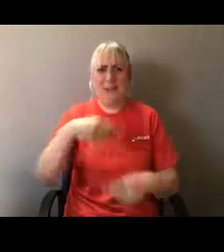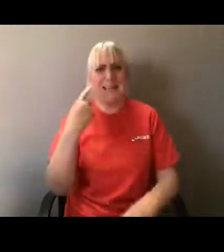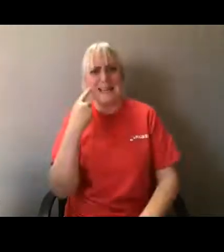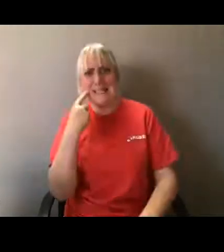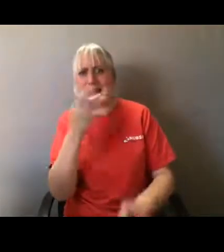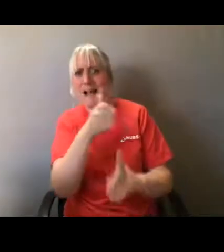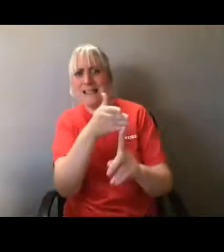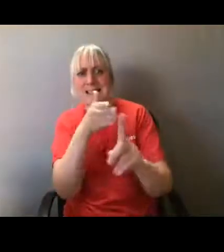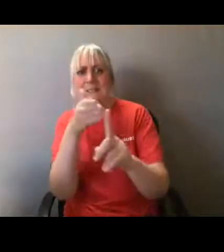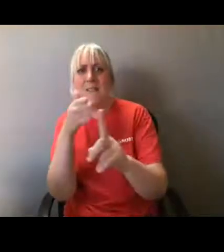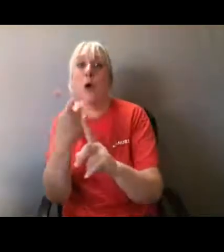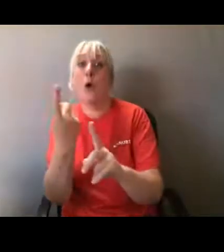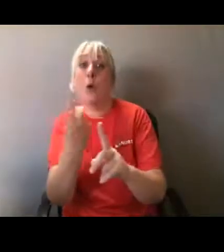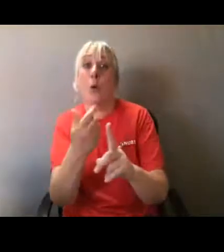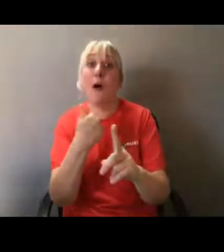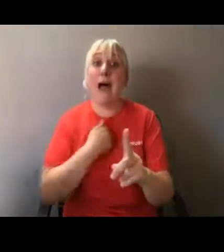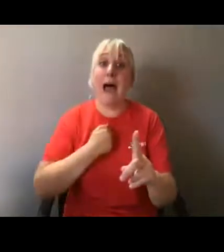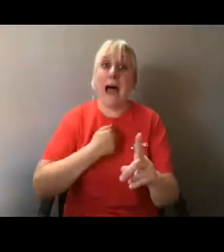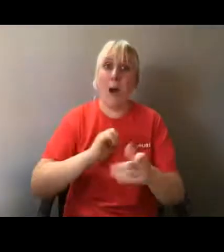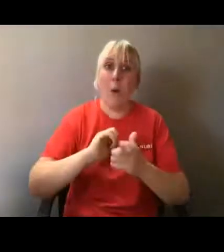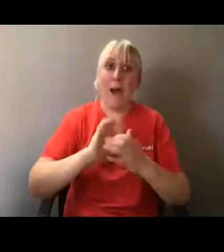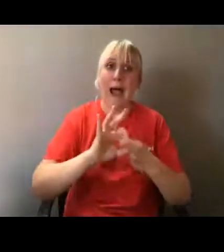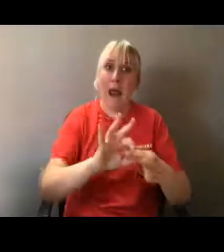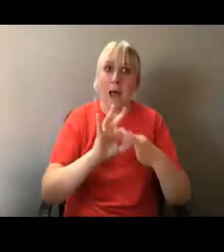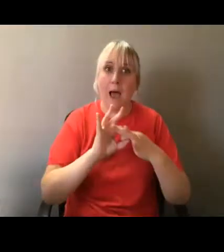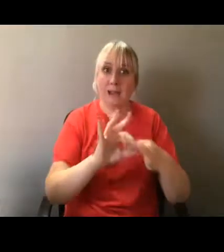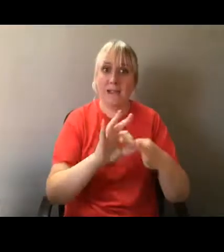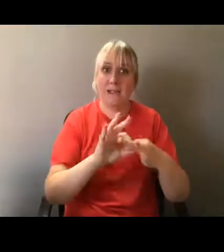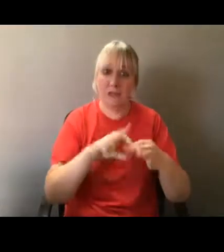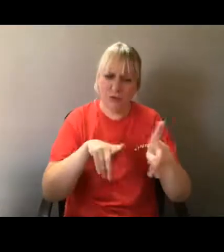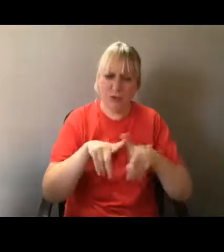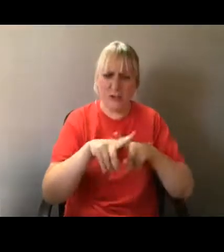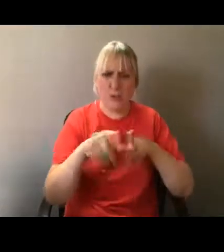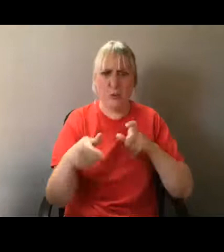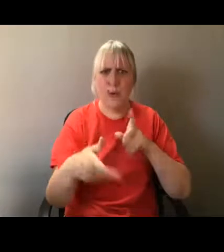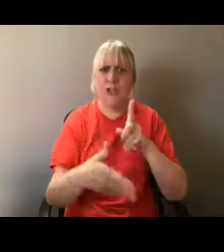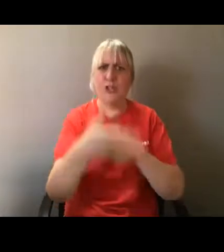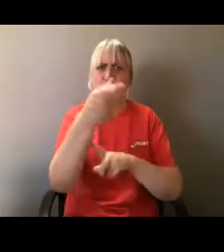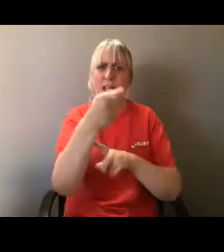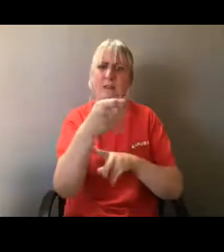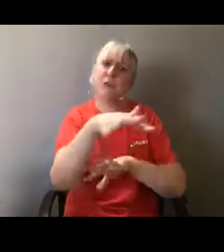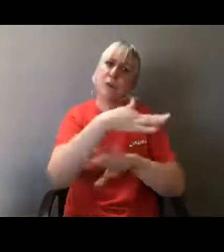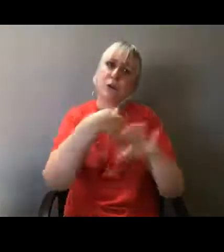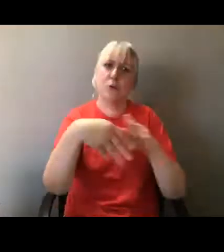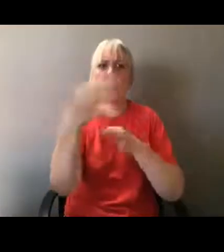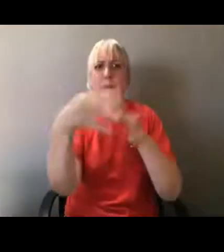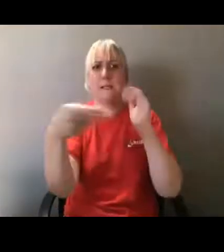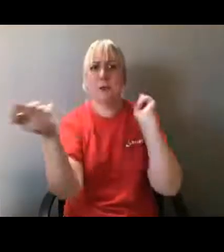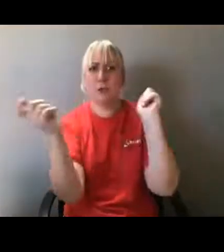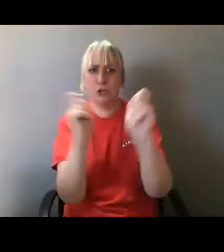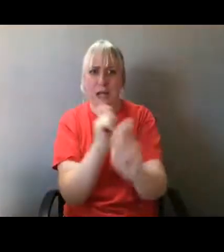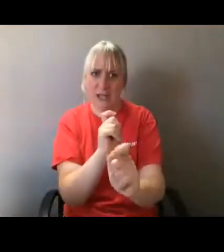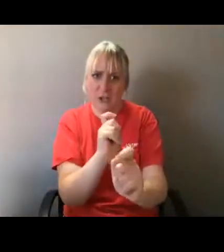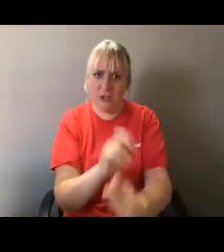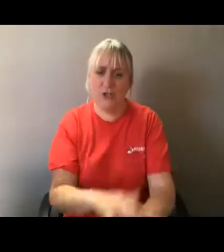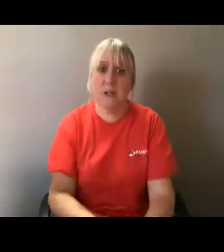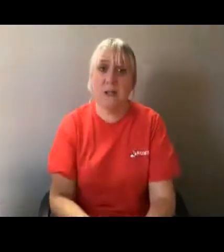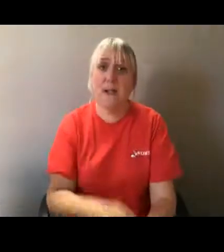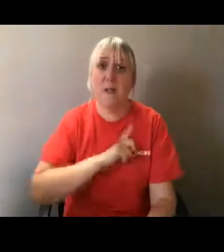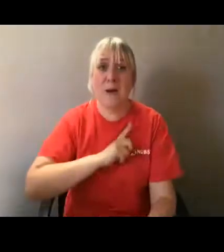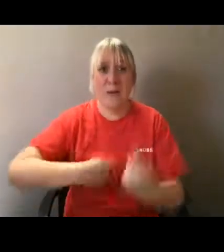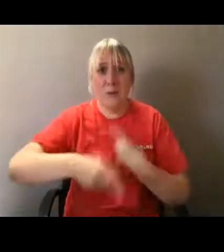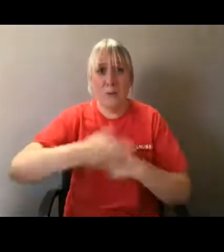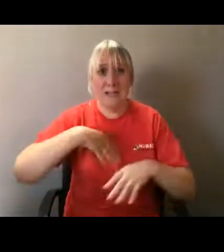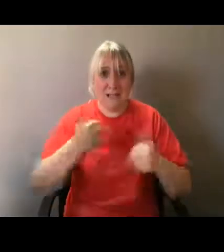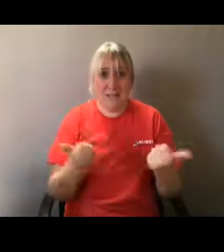our allies are in the project of achieving the fundamental social and political change that we need to end not just the oppression of disabled